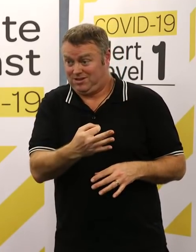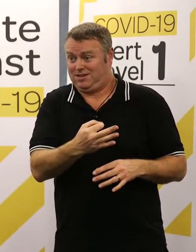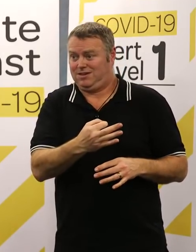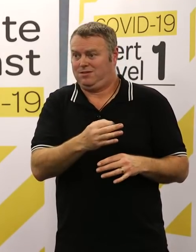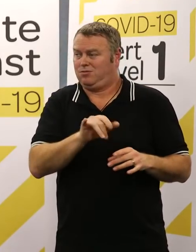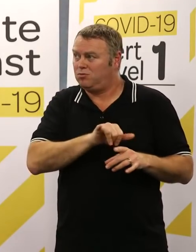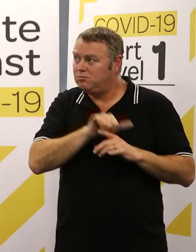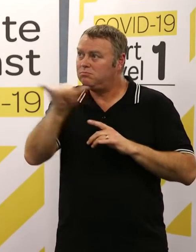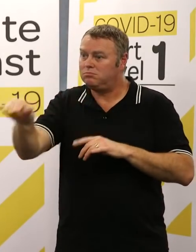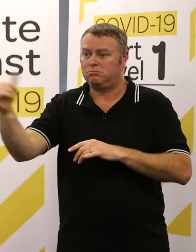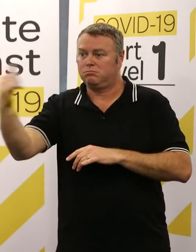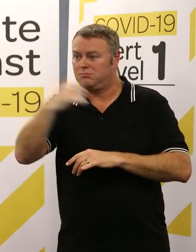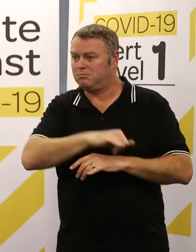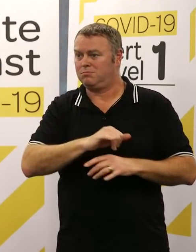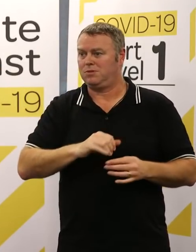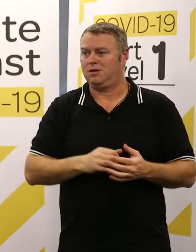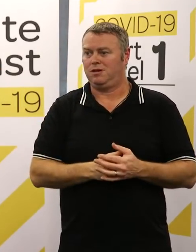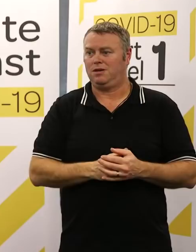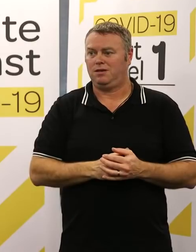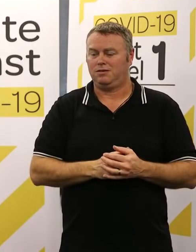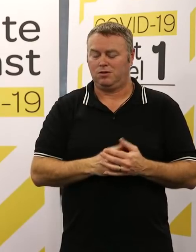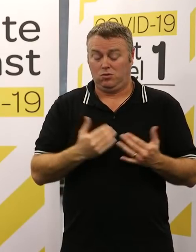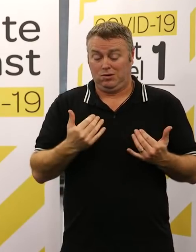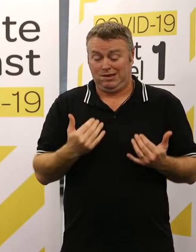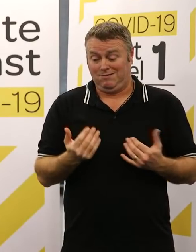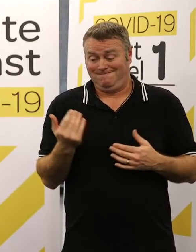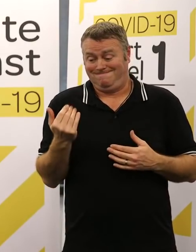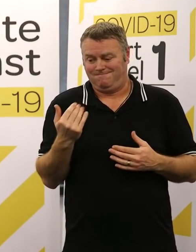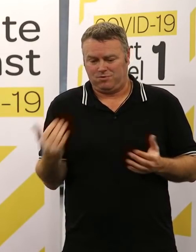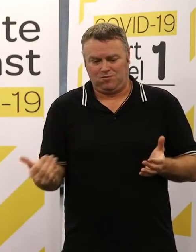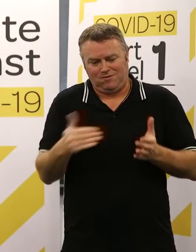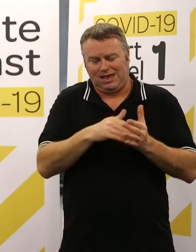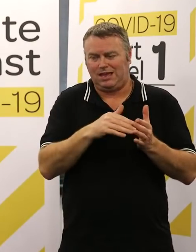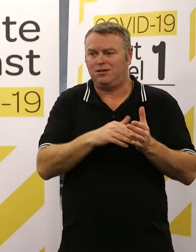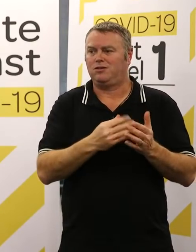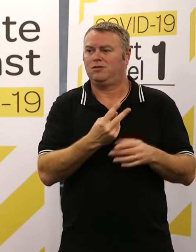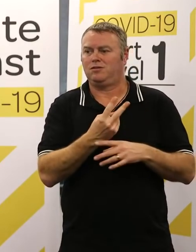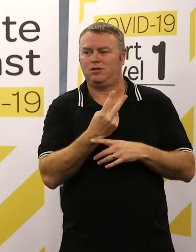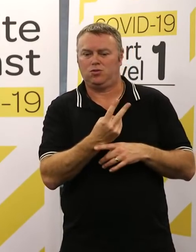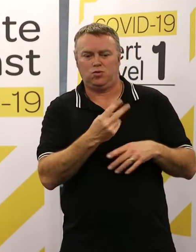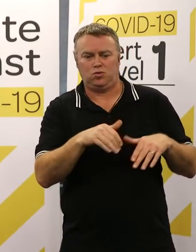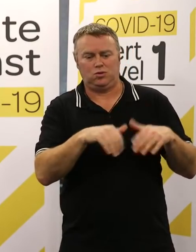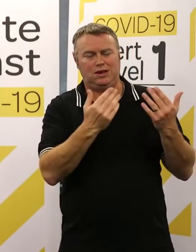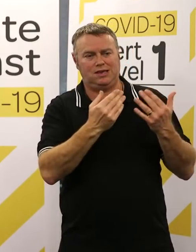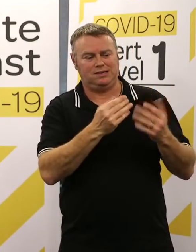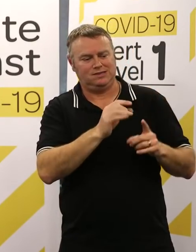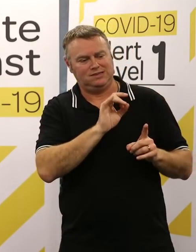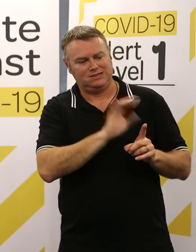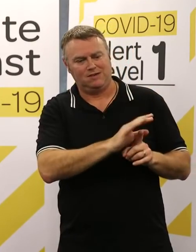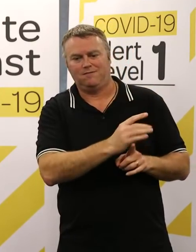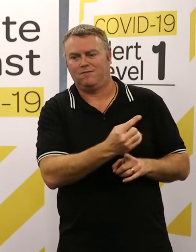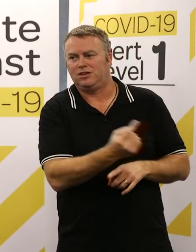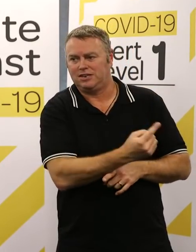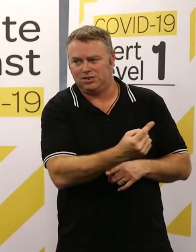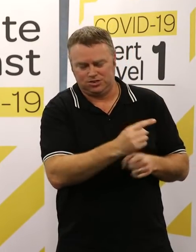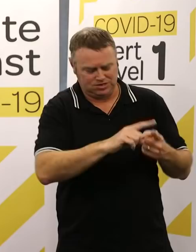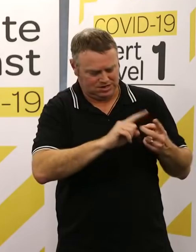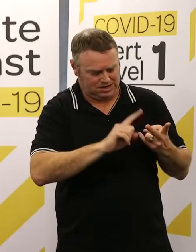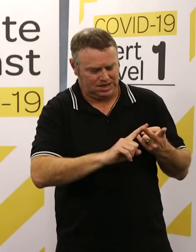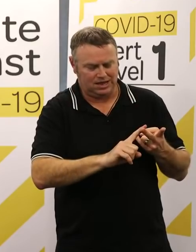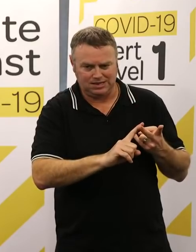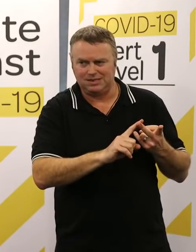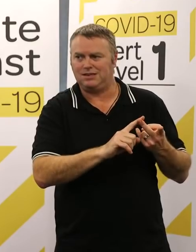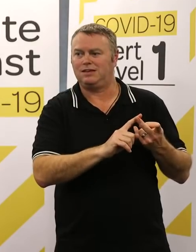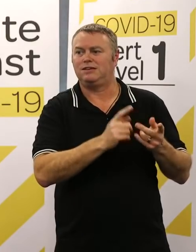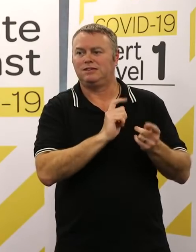COVID-19. We have added in this requirement for the 2 days self-isolation and negative test for the ones